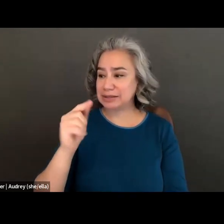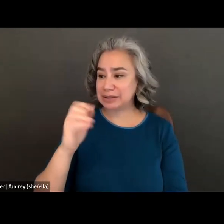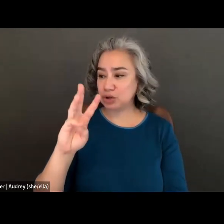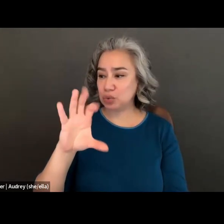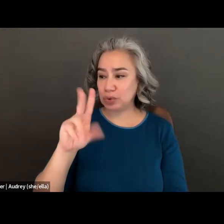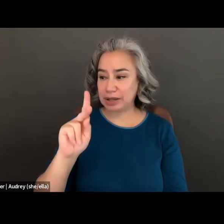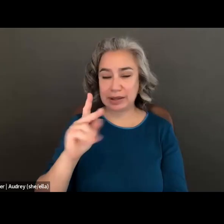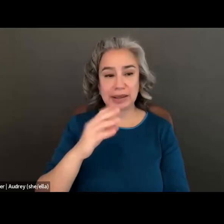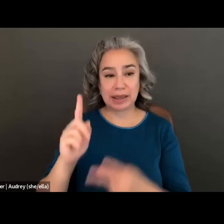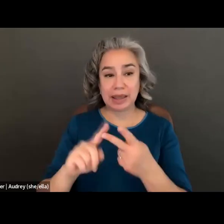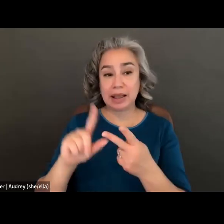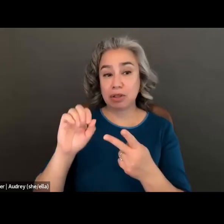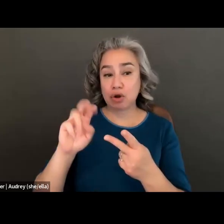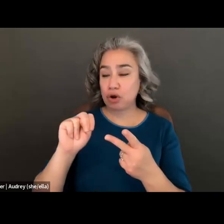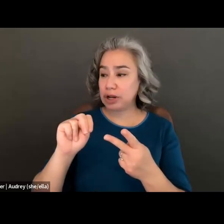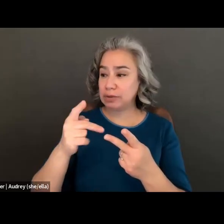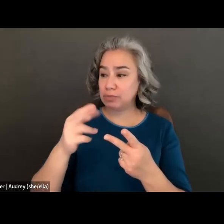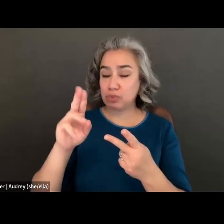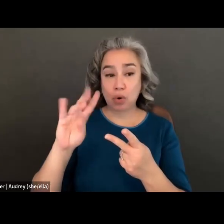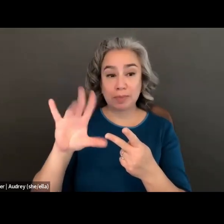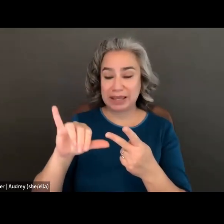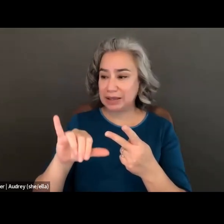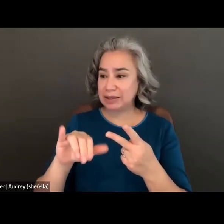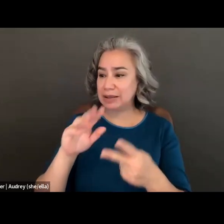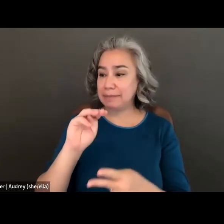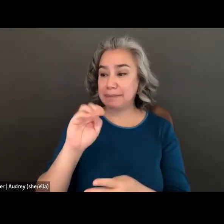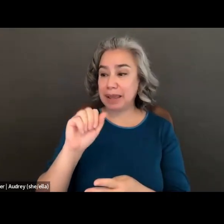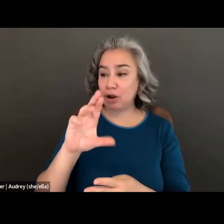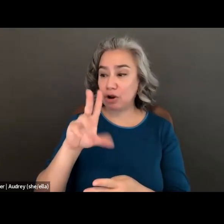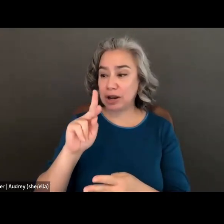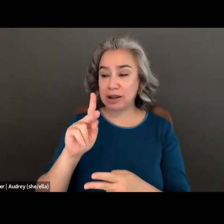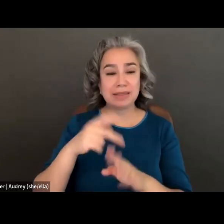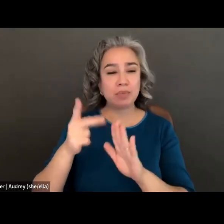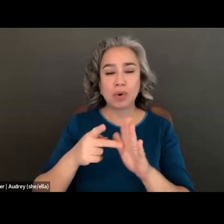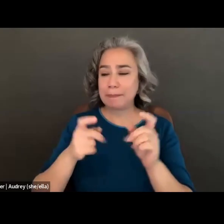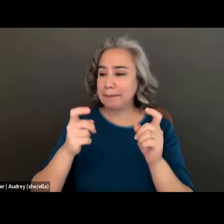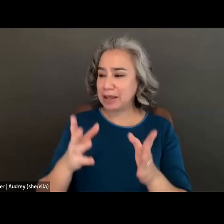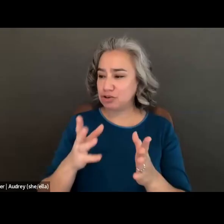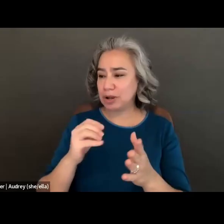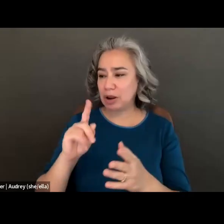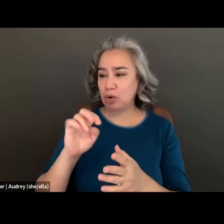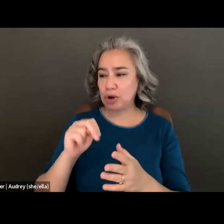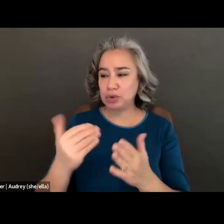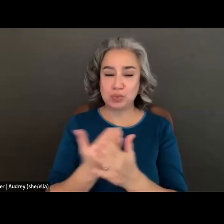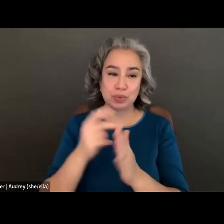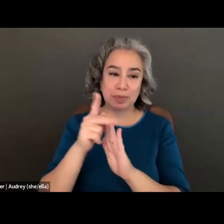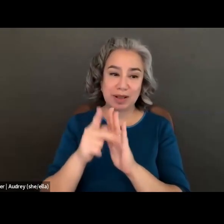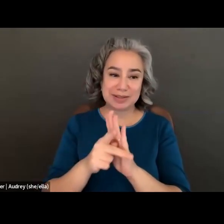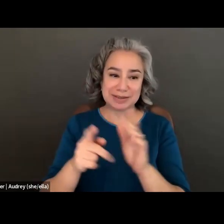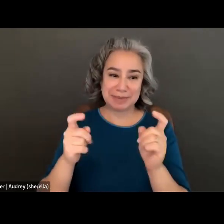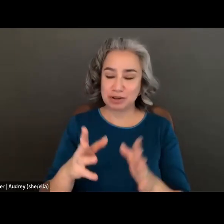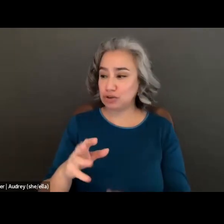manager, and Lauren is our brand new policy manager. She just started last week. Bren Coloni, our program associate, is